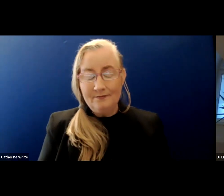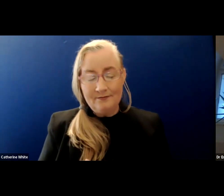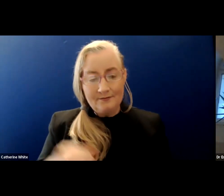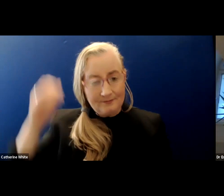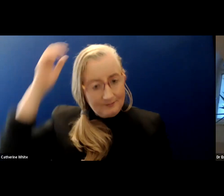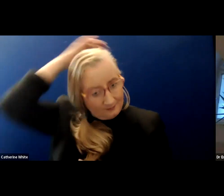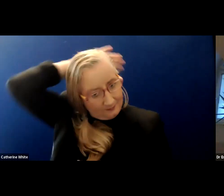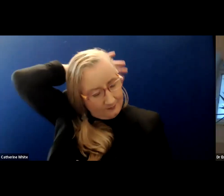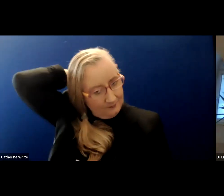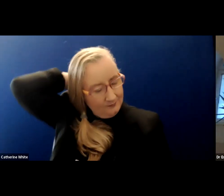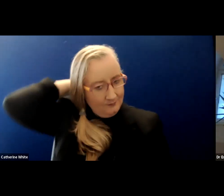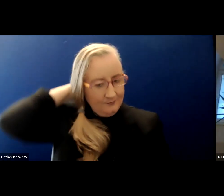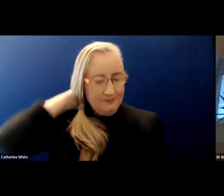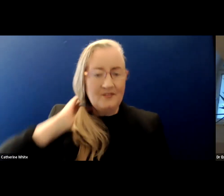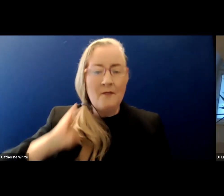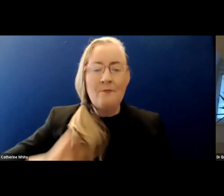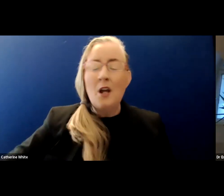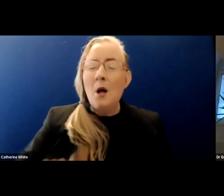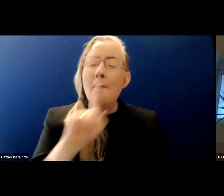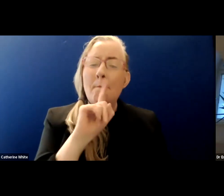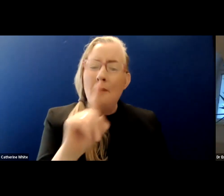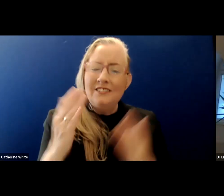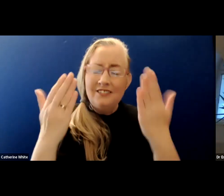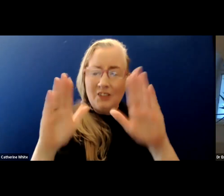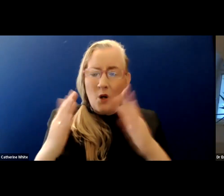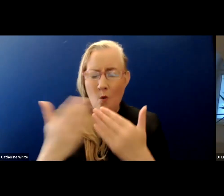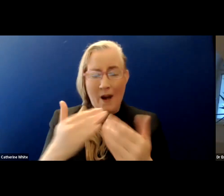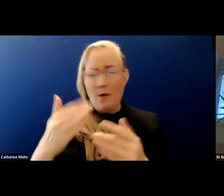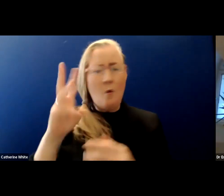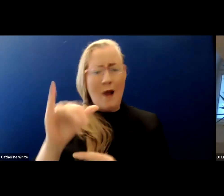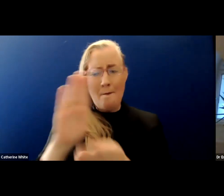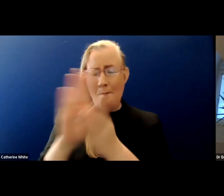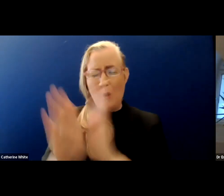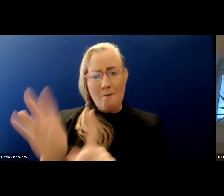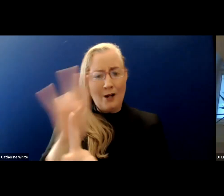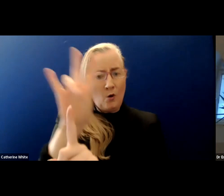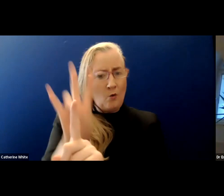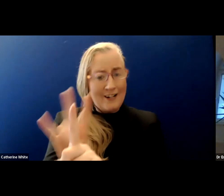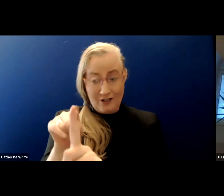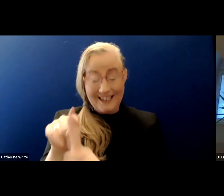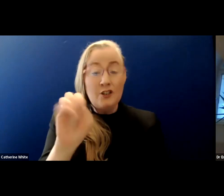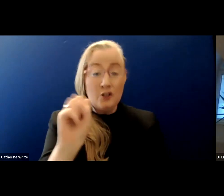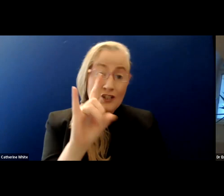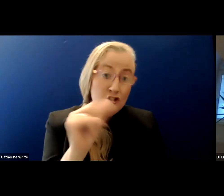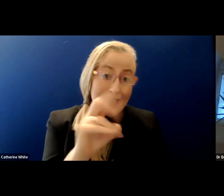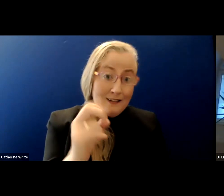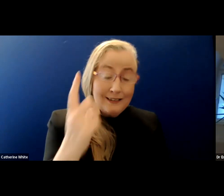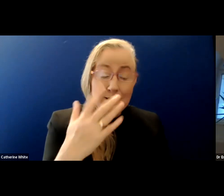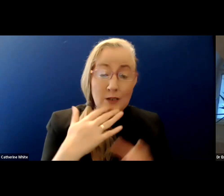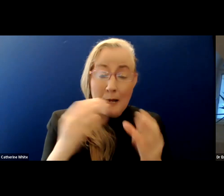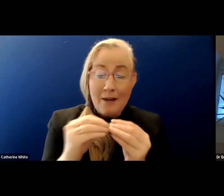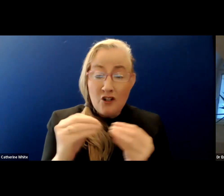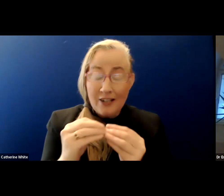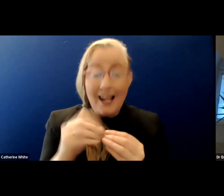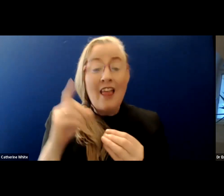Perhaps I'll start by further highlighting what even makes this a question, because as Shane mentioned, the Rome